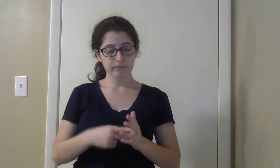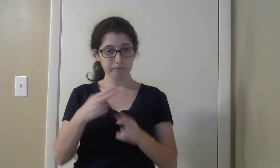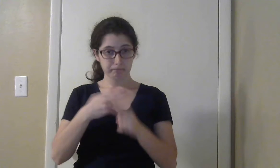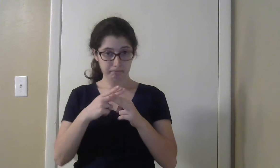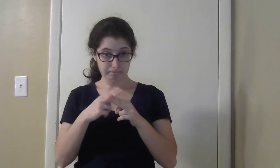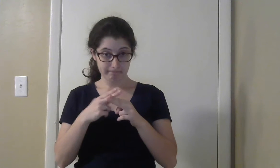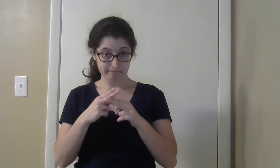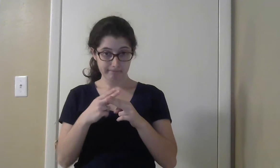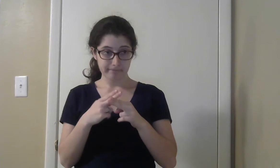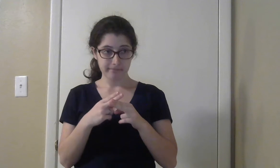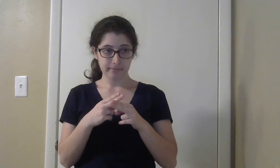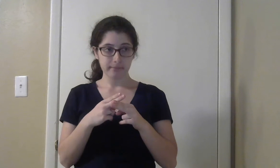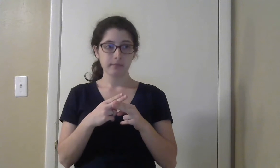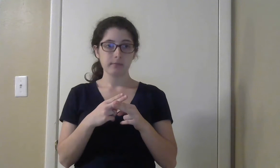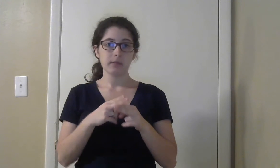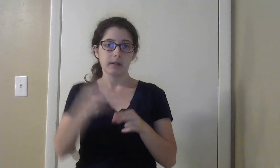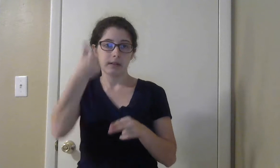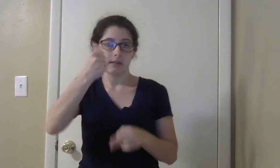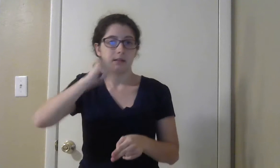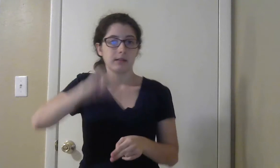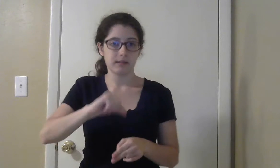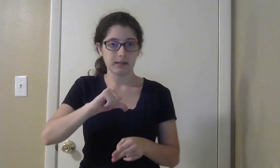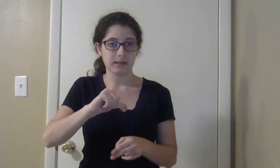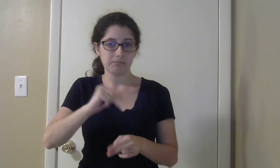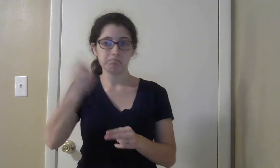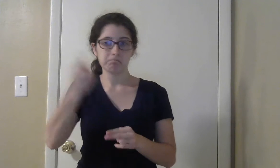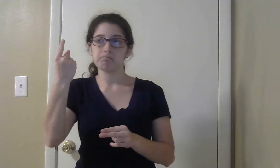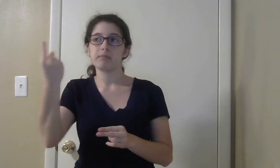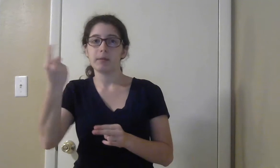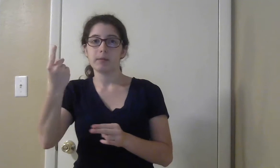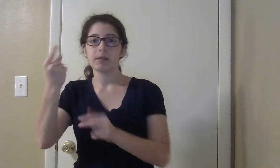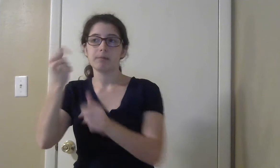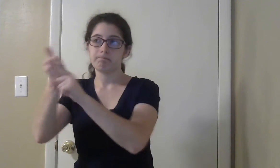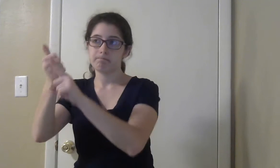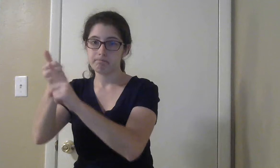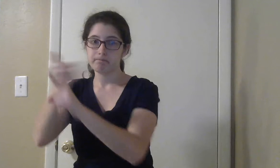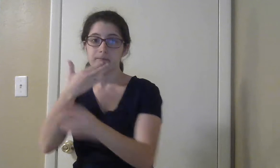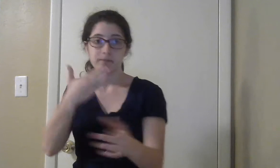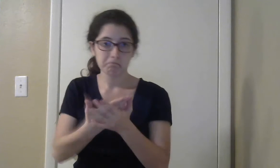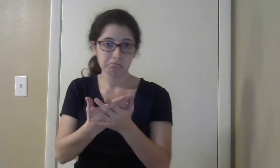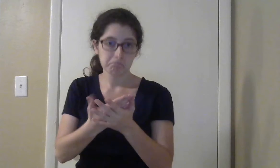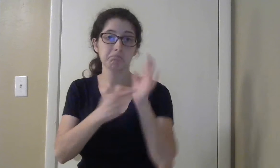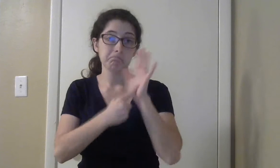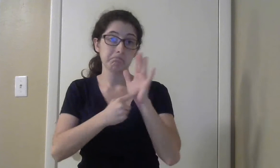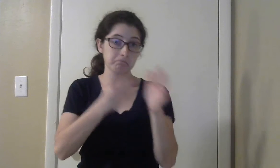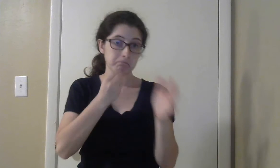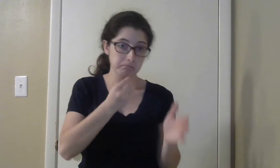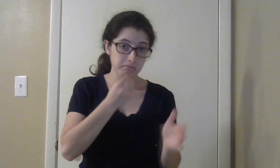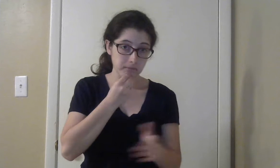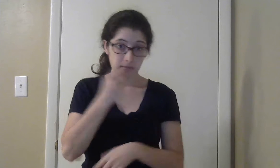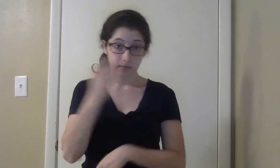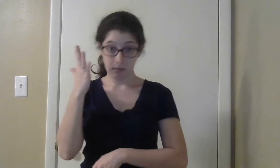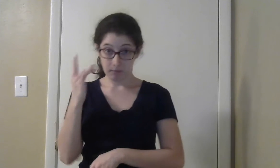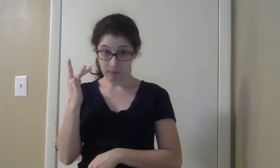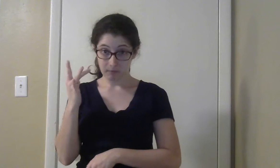in itself good, like food, in order to